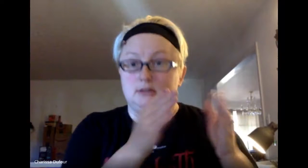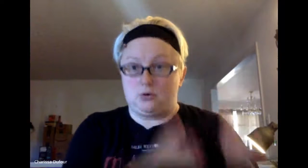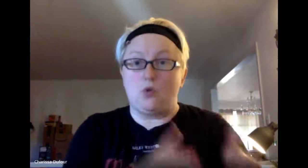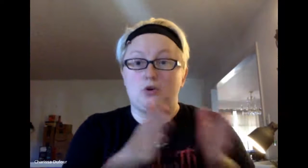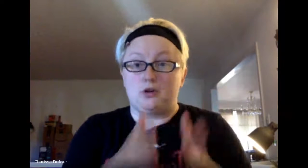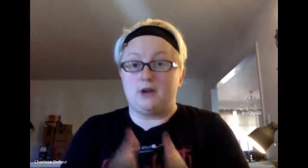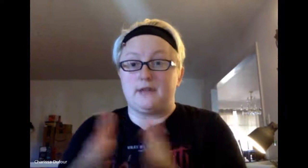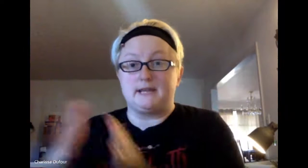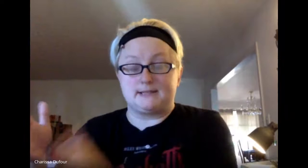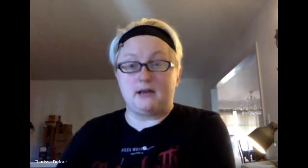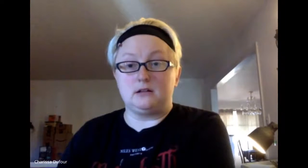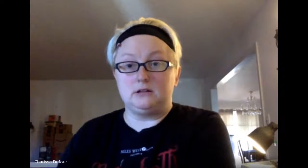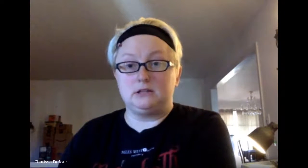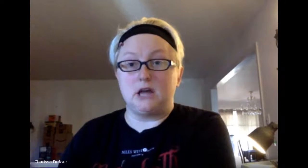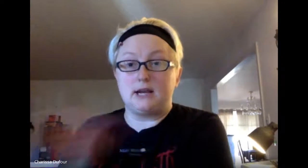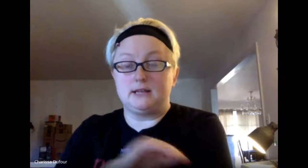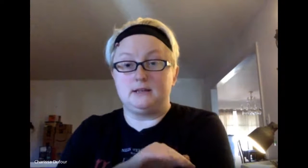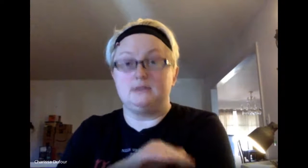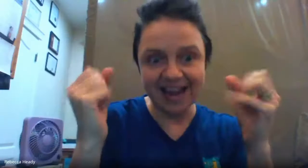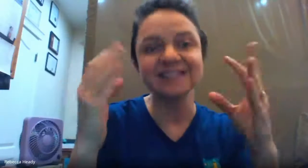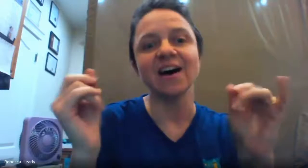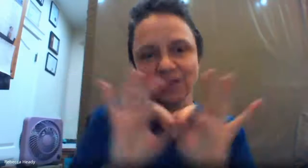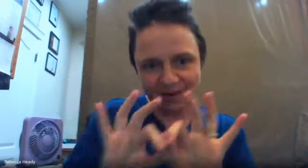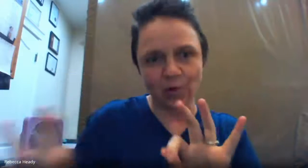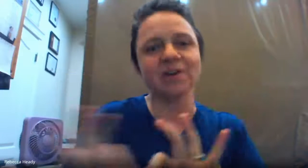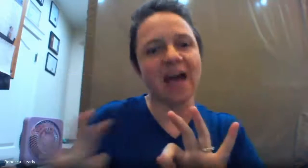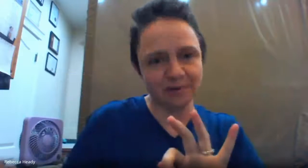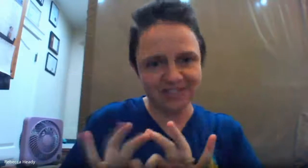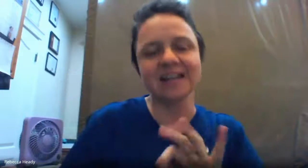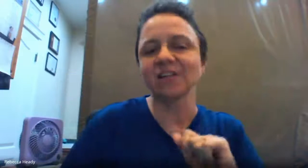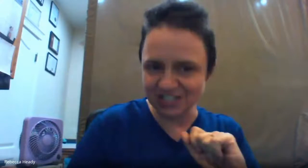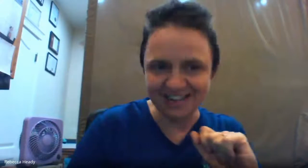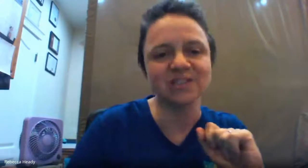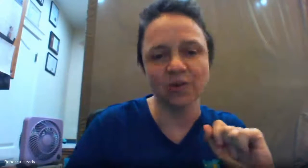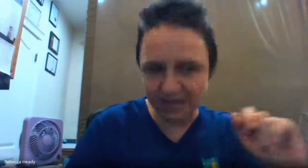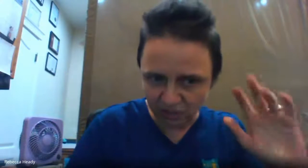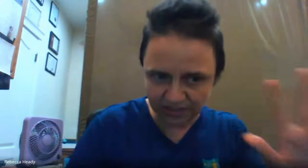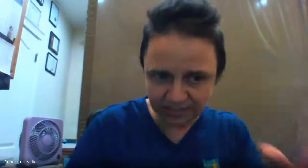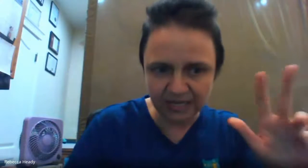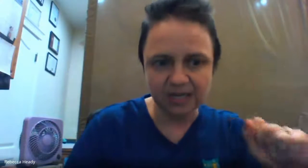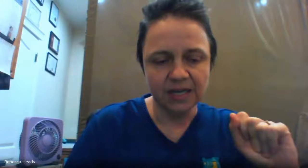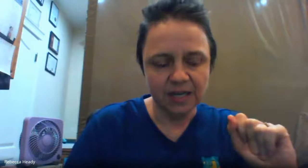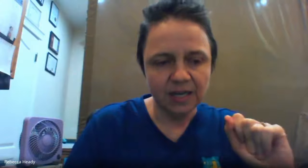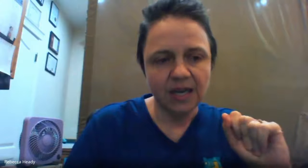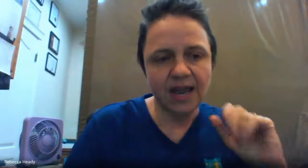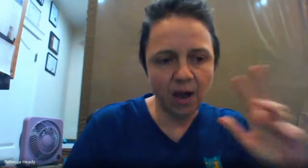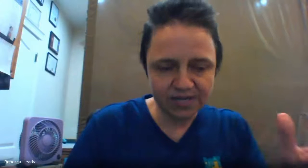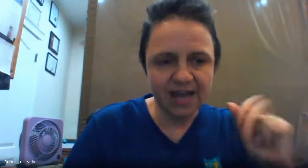of ASL, not in ASL in the order it captions in English? Yes. So then you can see how he's signing